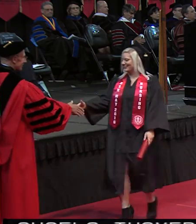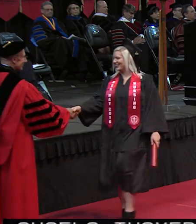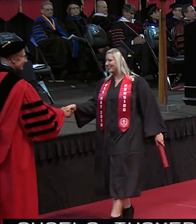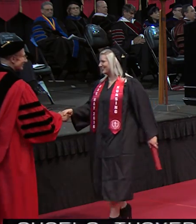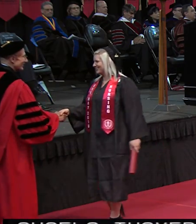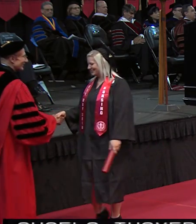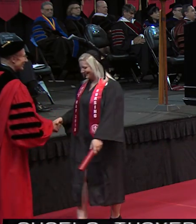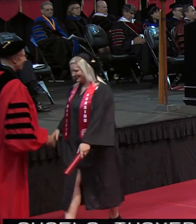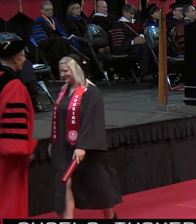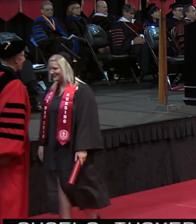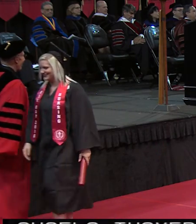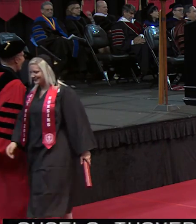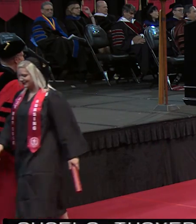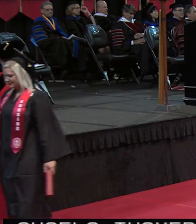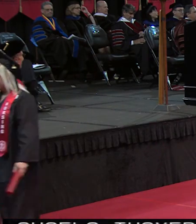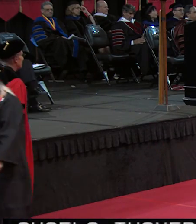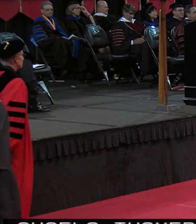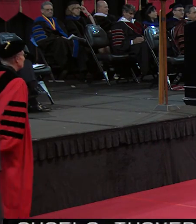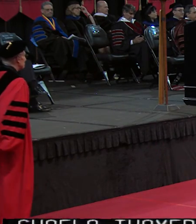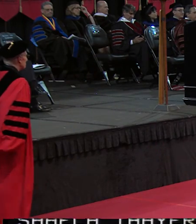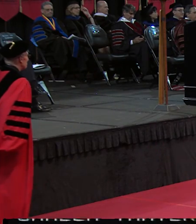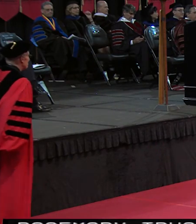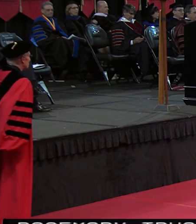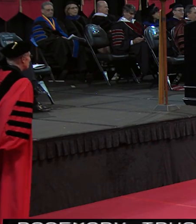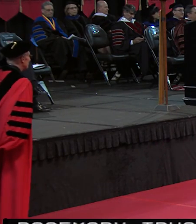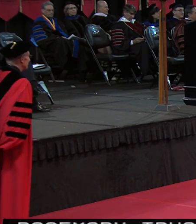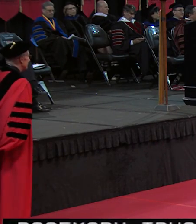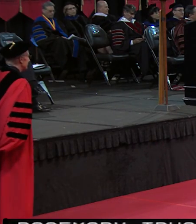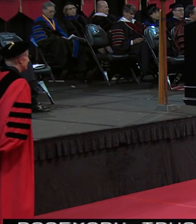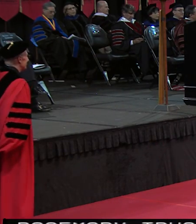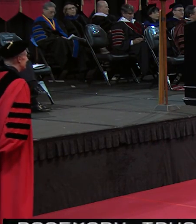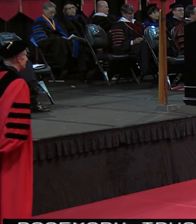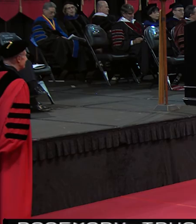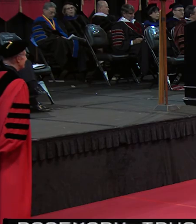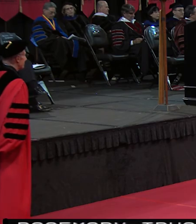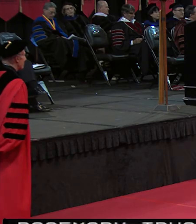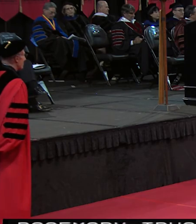Judy Neka Uganzi.